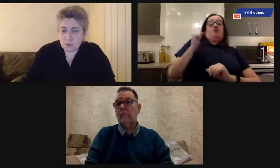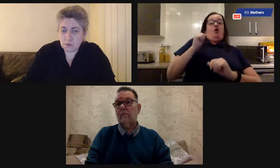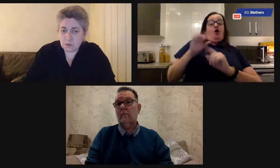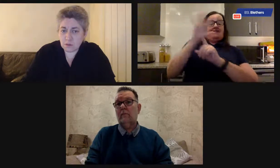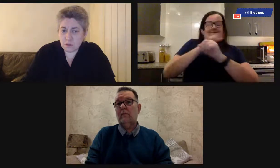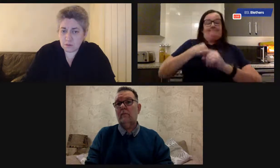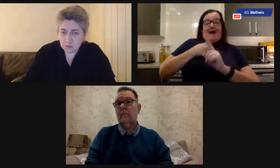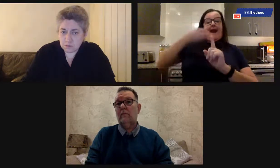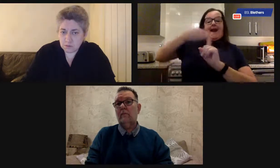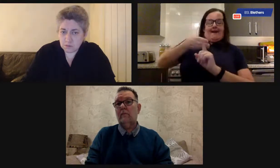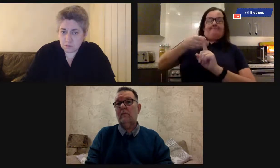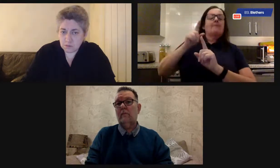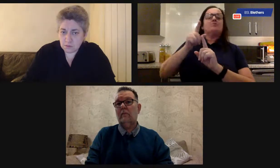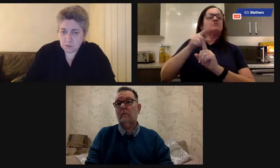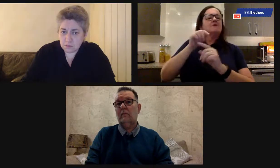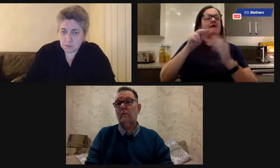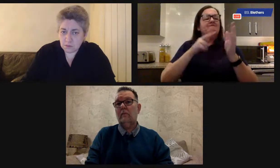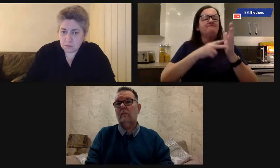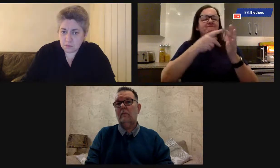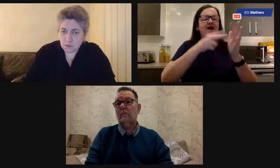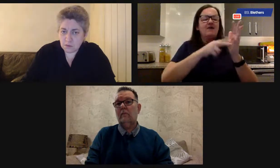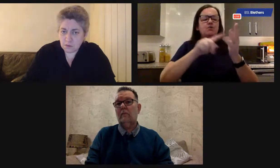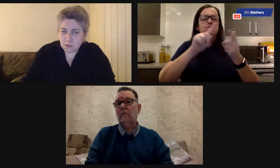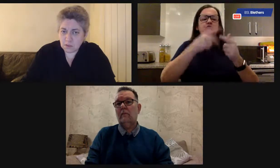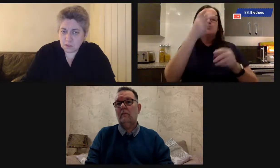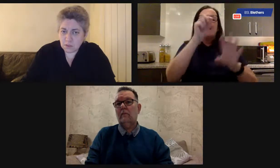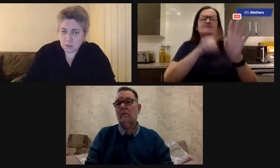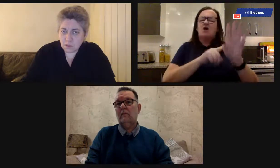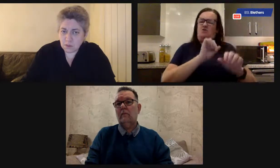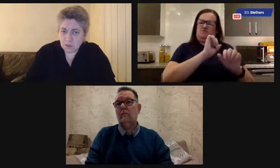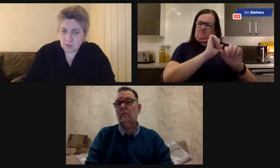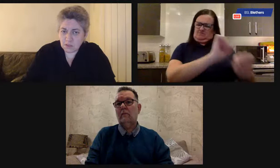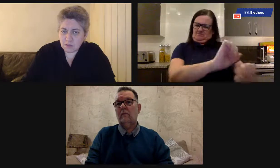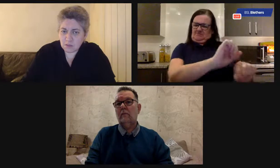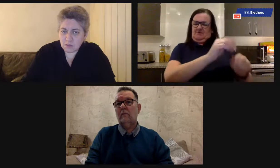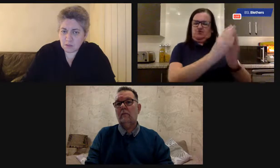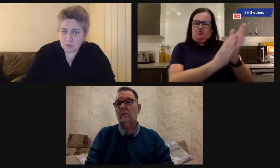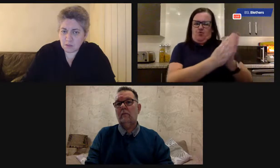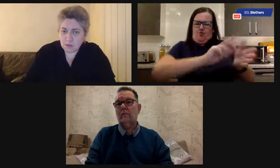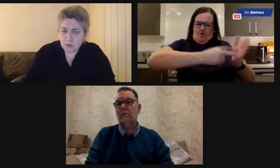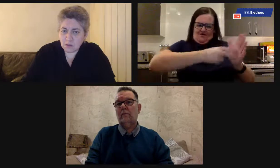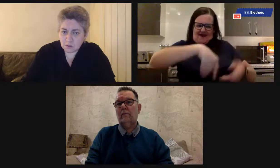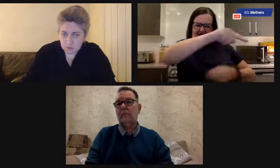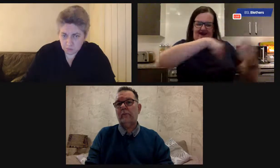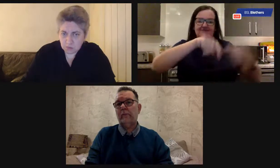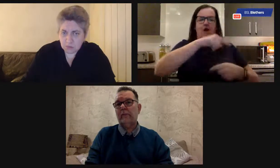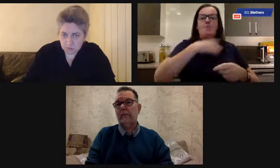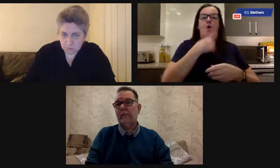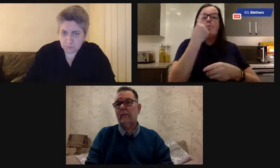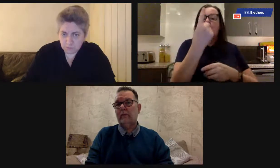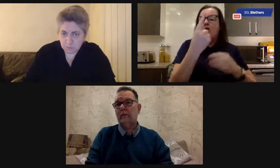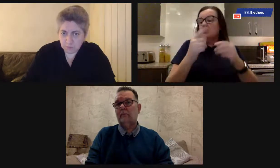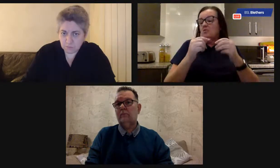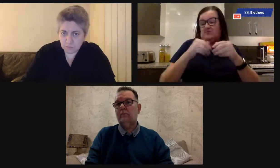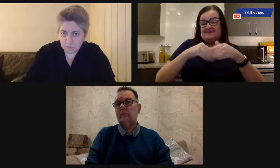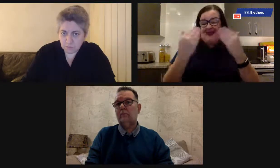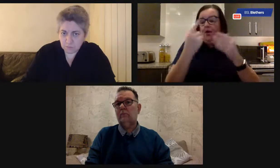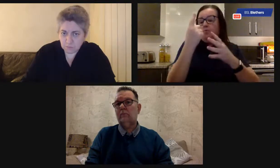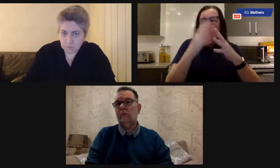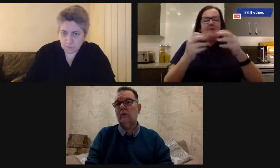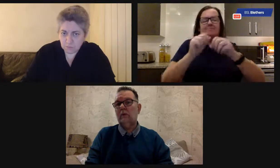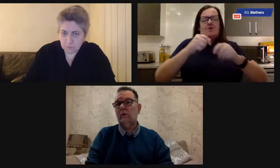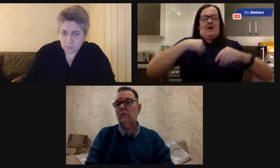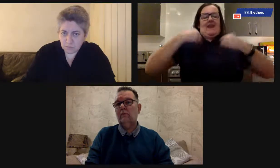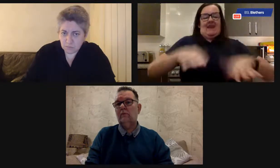But certainly our aim for the event in Scotland, I mean, Joan's going